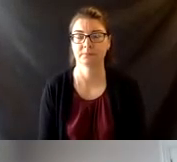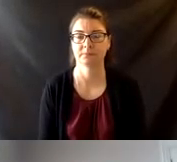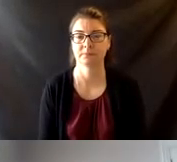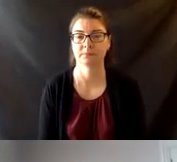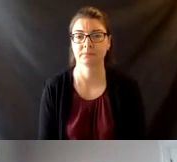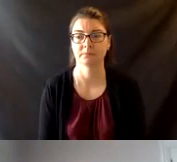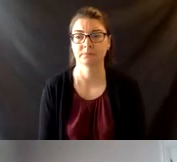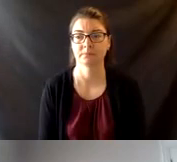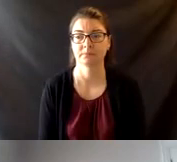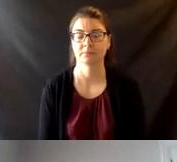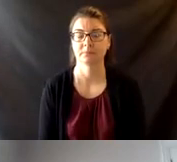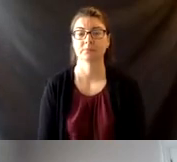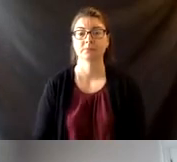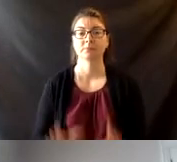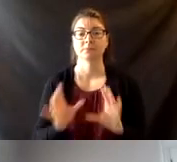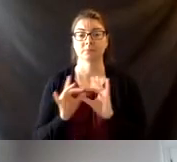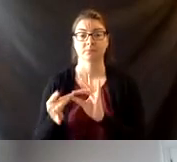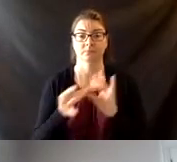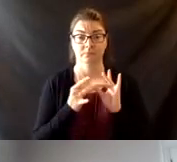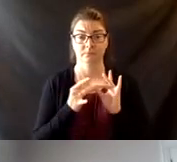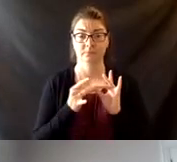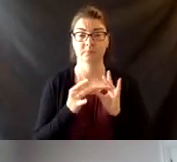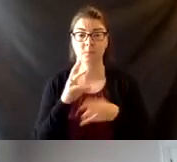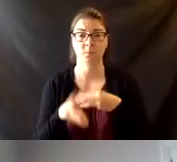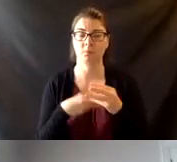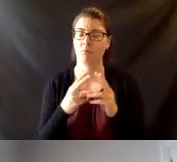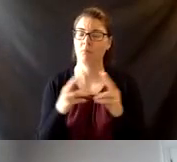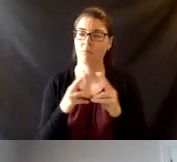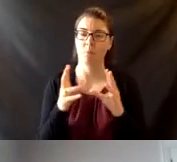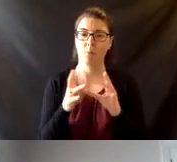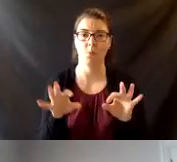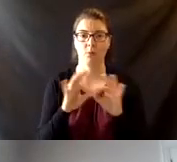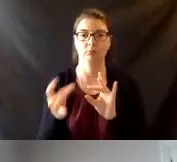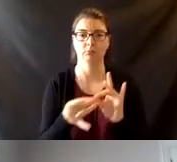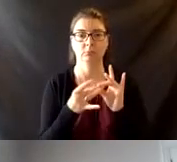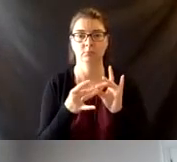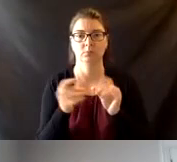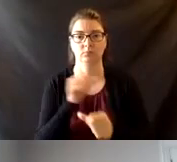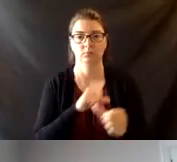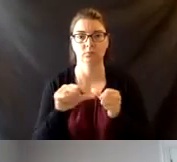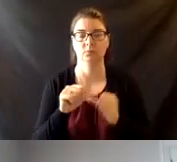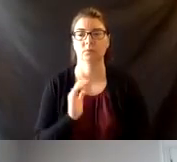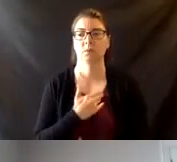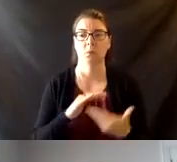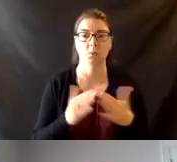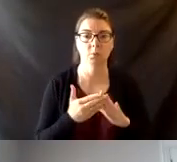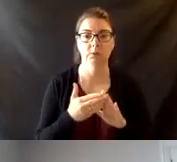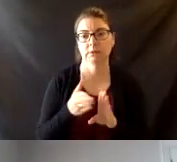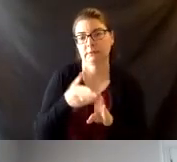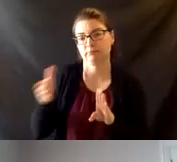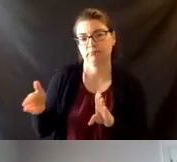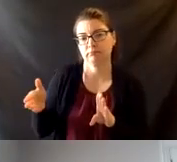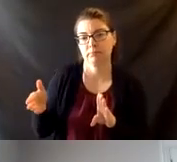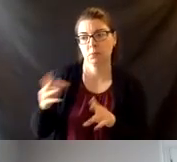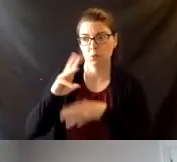Connectedness. We live in a world where it is increasingly important to be connected to one another, to our communities and neighbors, to the world around